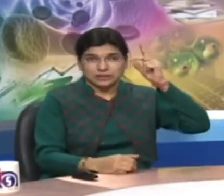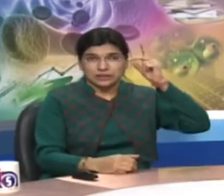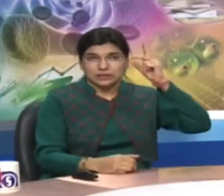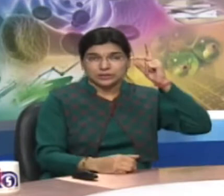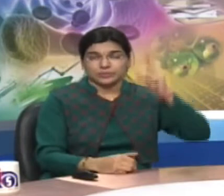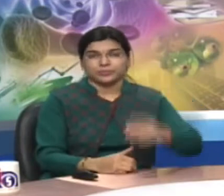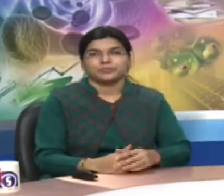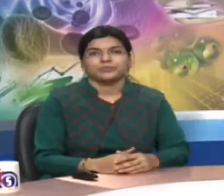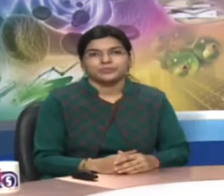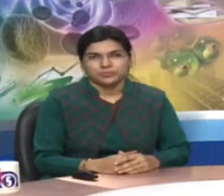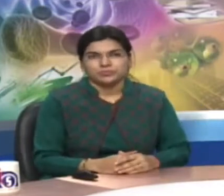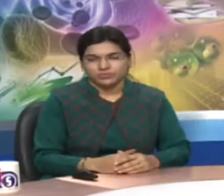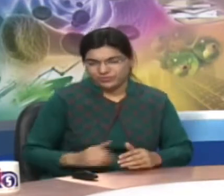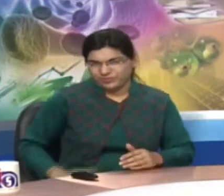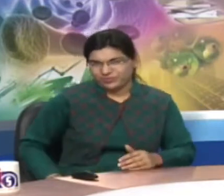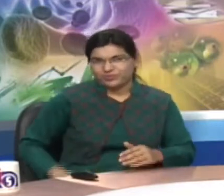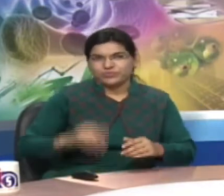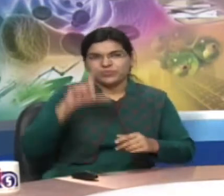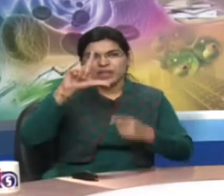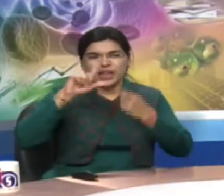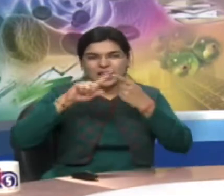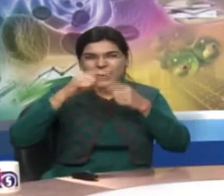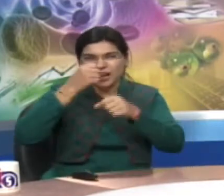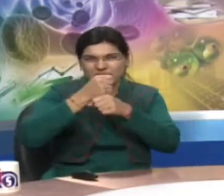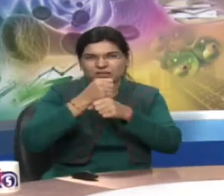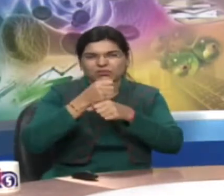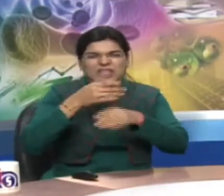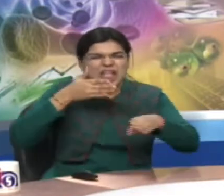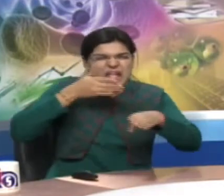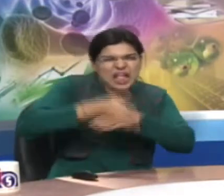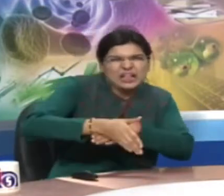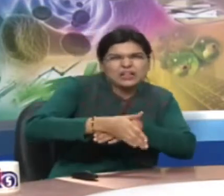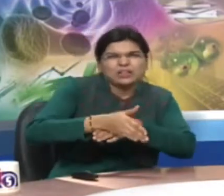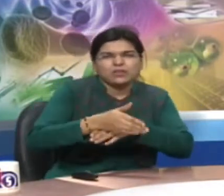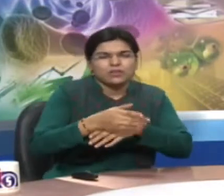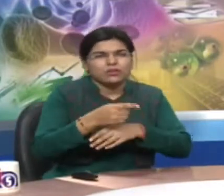Second example is, which leg hurts?